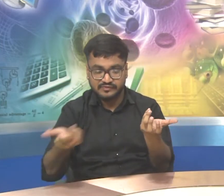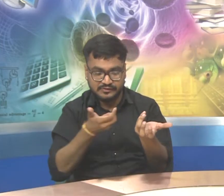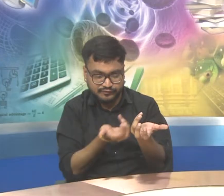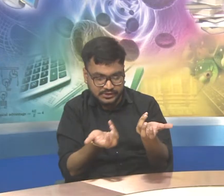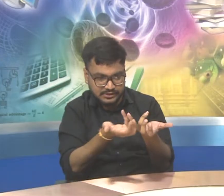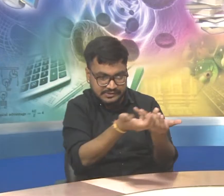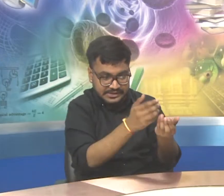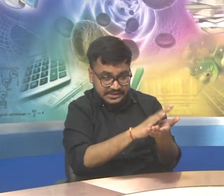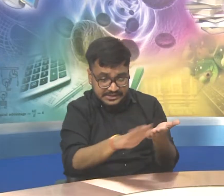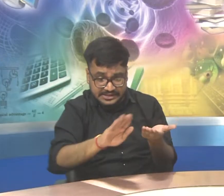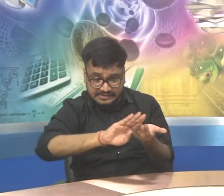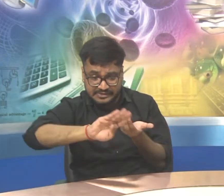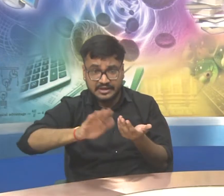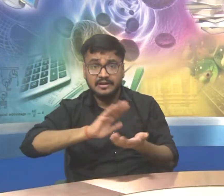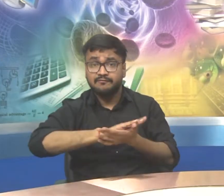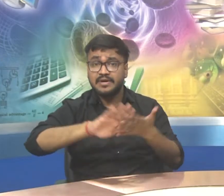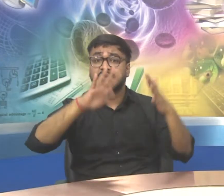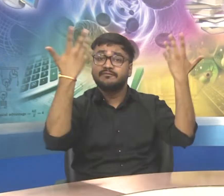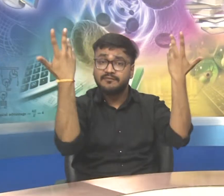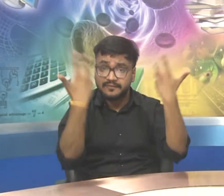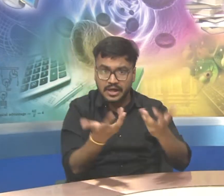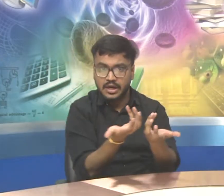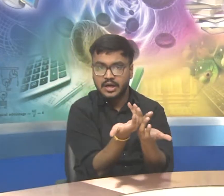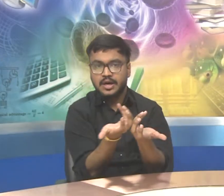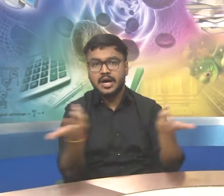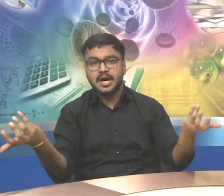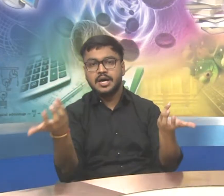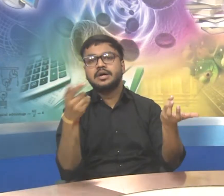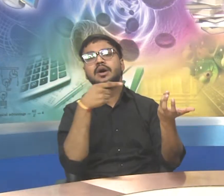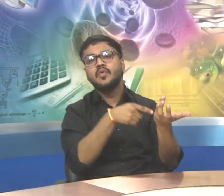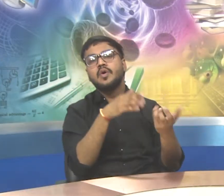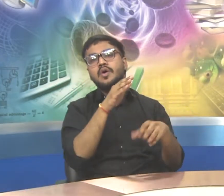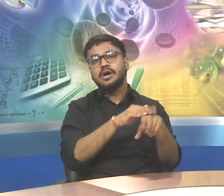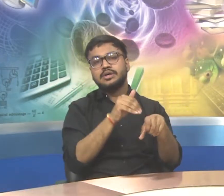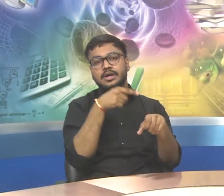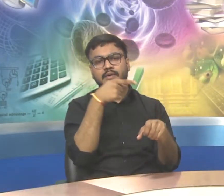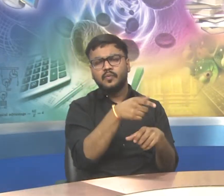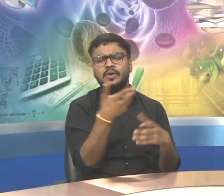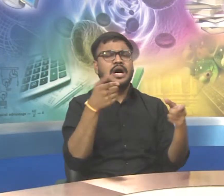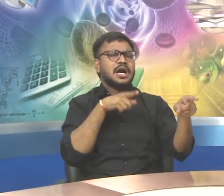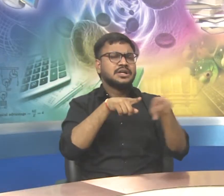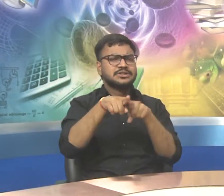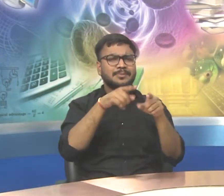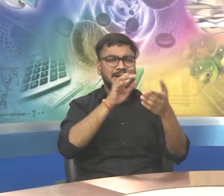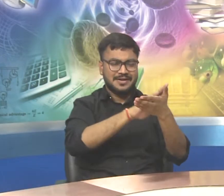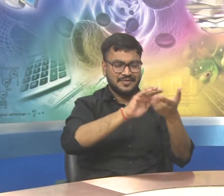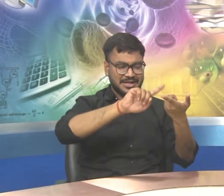actually separating a heterogeneous mixture using simple physical